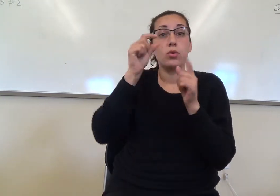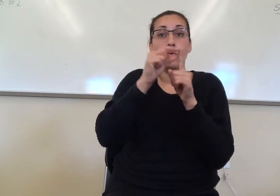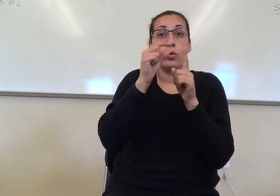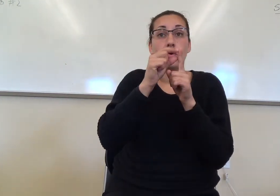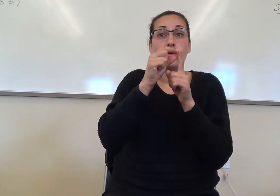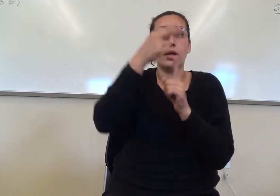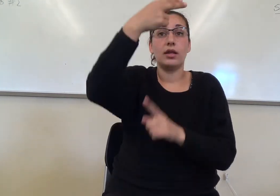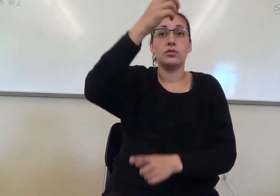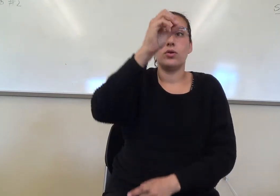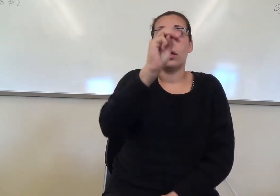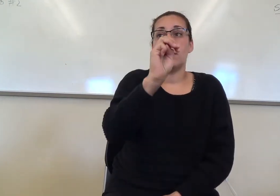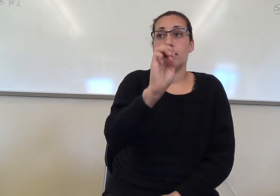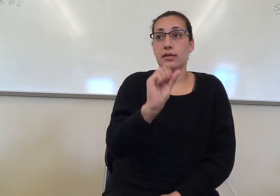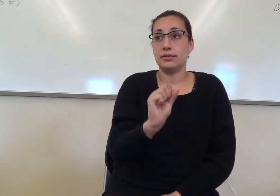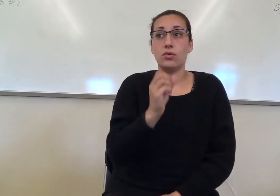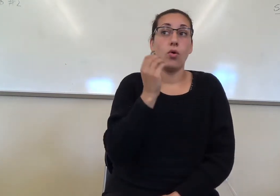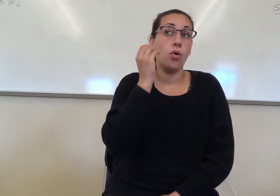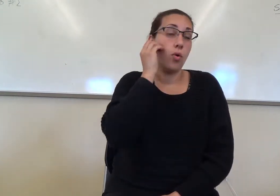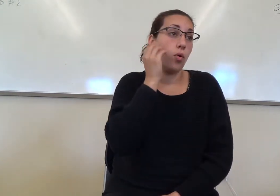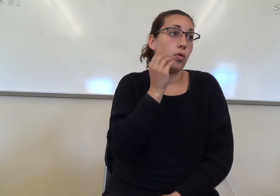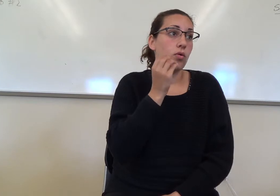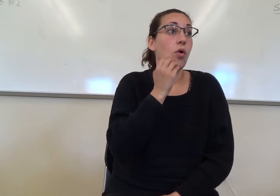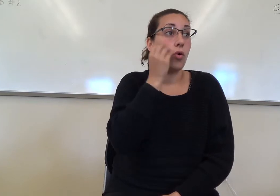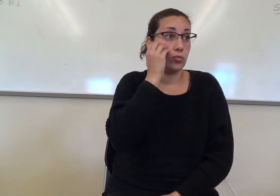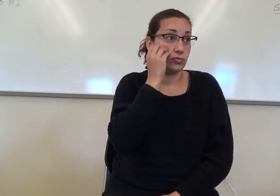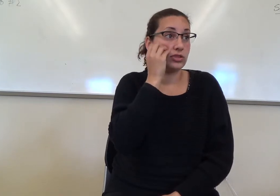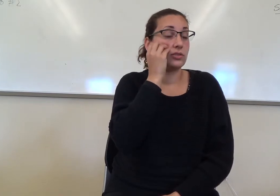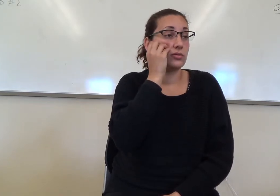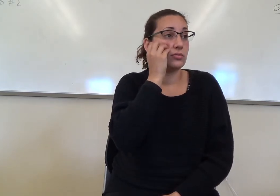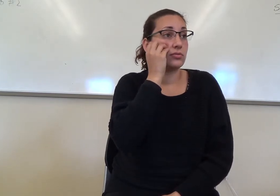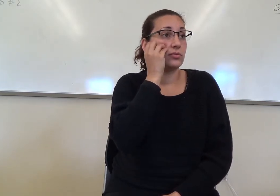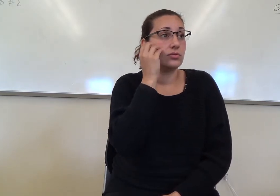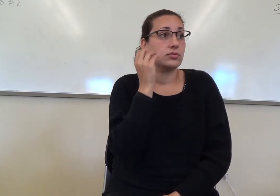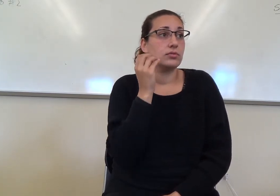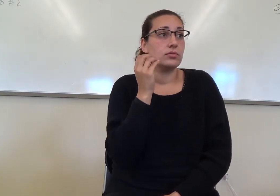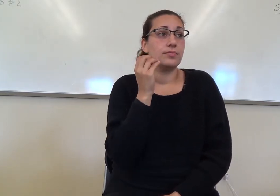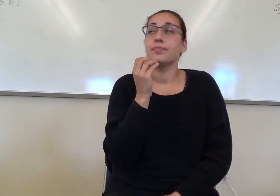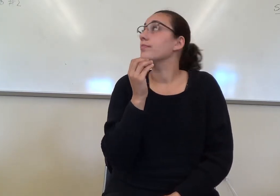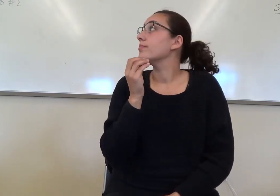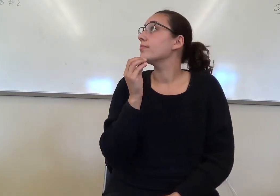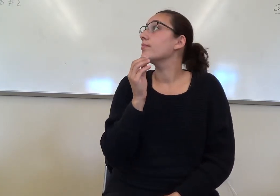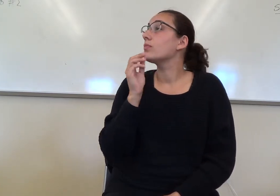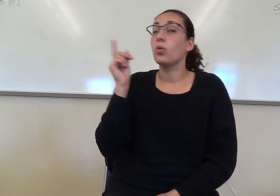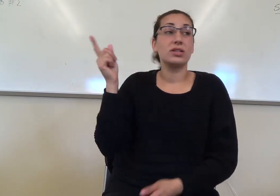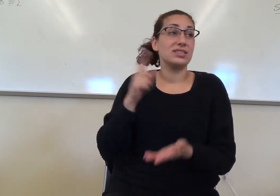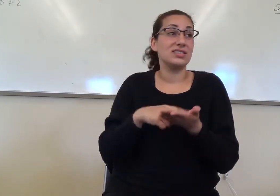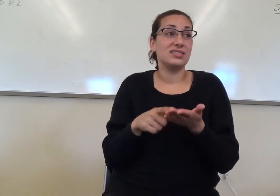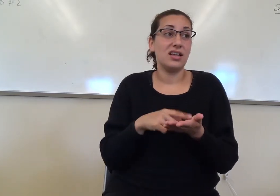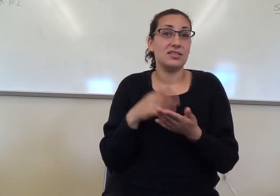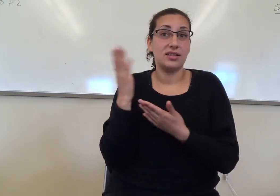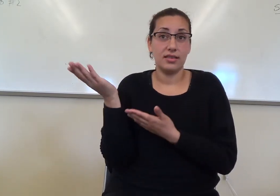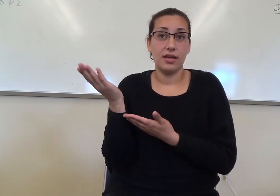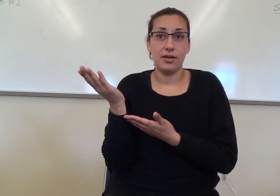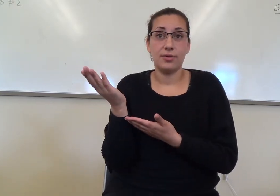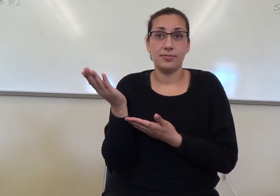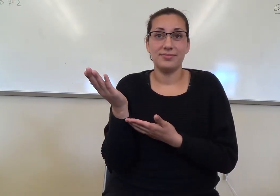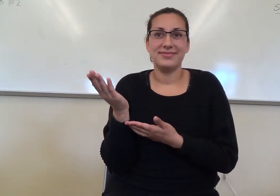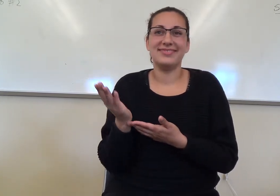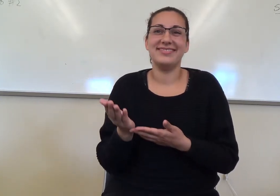remember the word homes, what this is actually talking about is using, here's